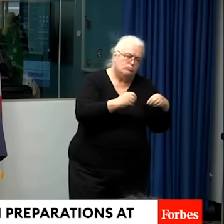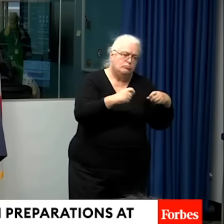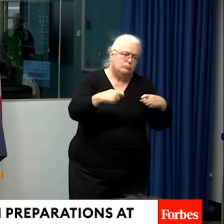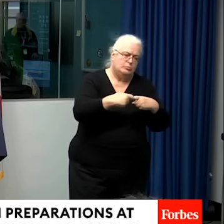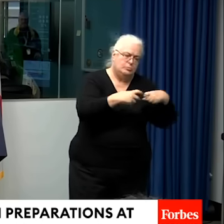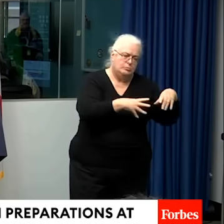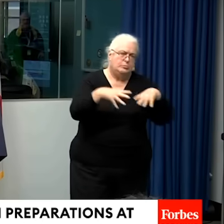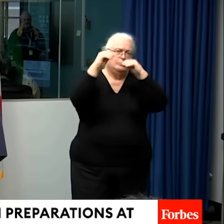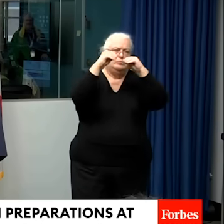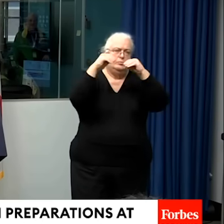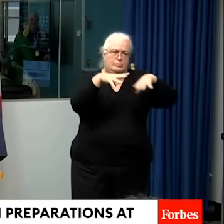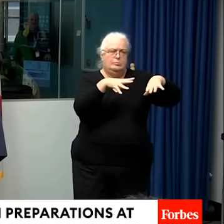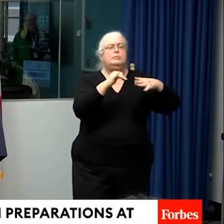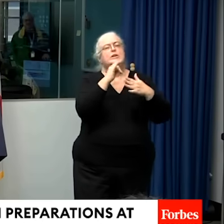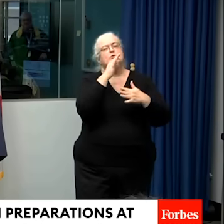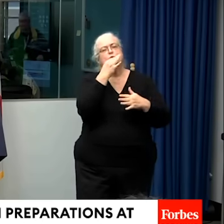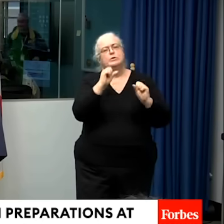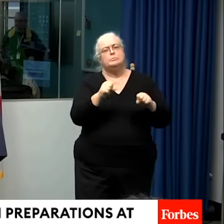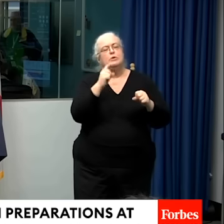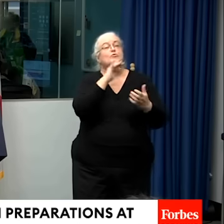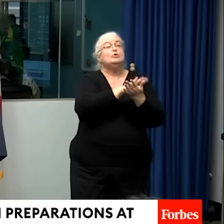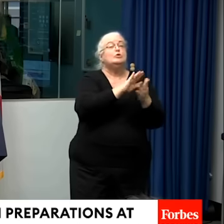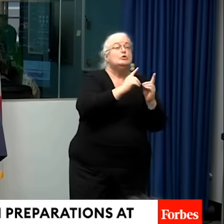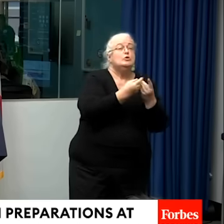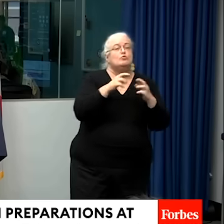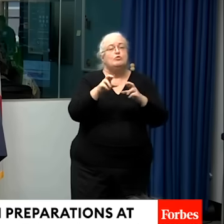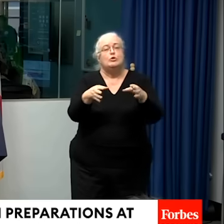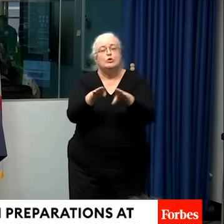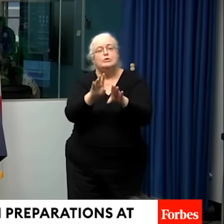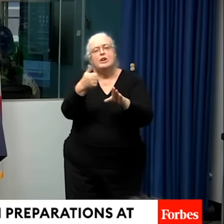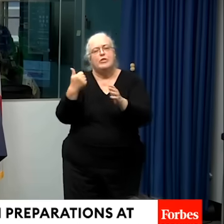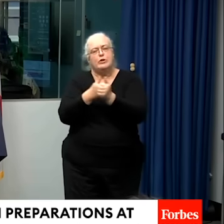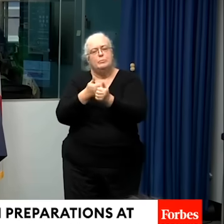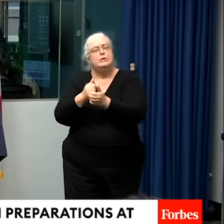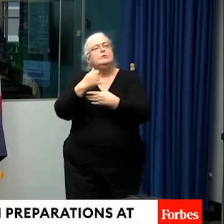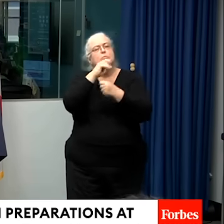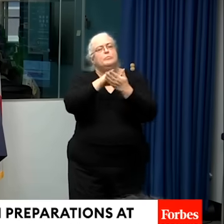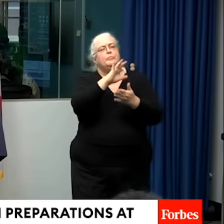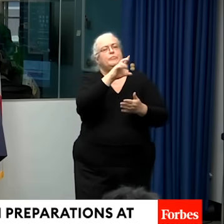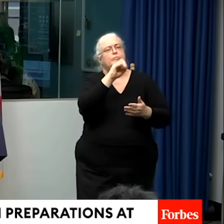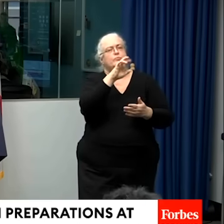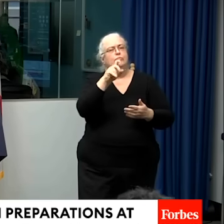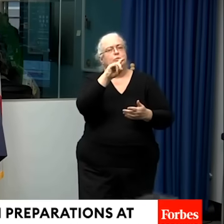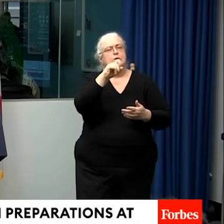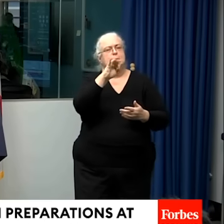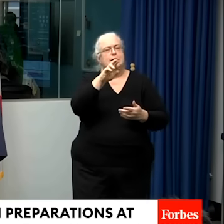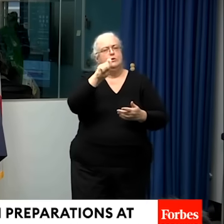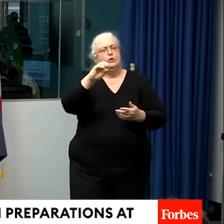as they possibly can. For more information on school closures, road closures, and other vital updates, please make sure you visit